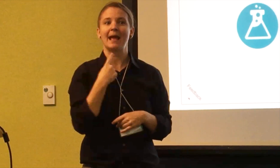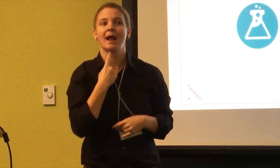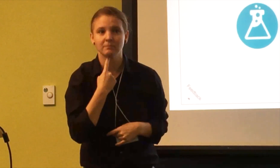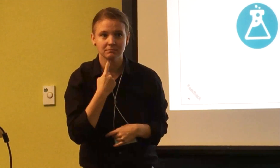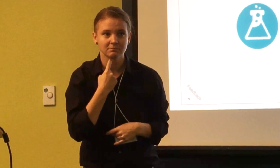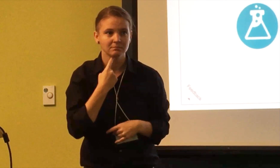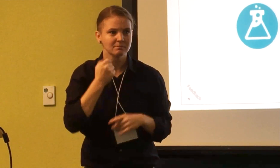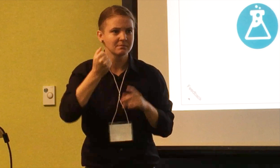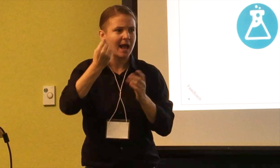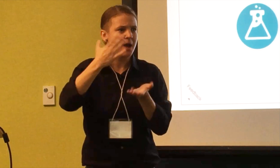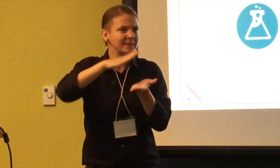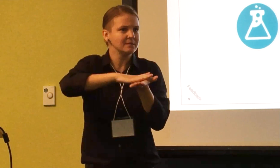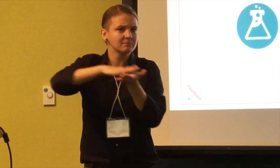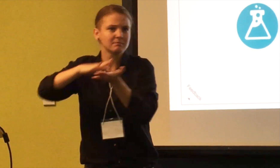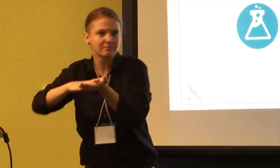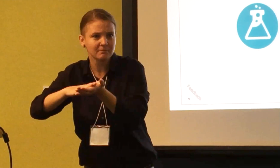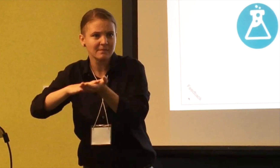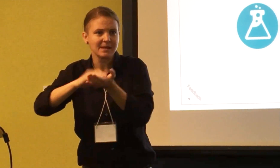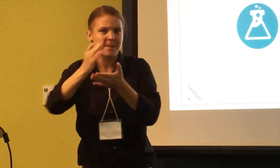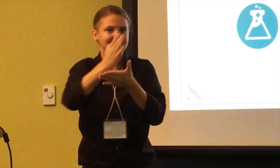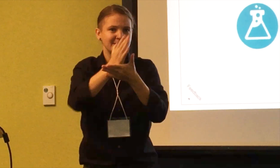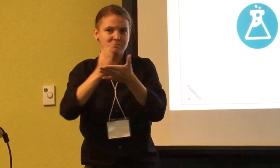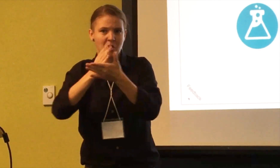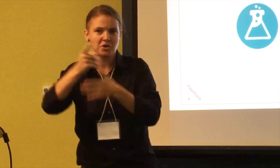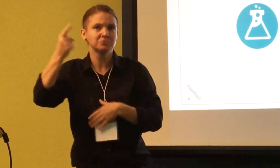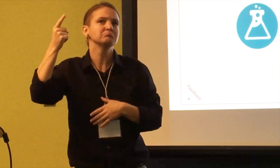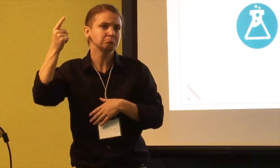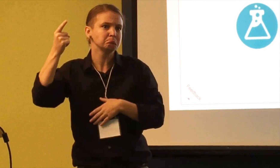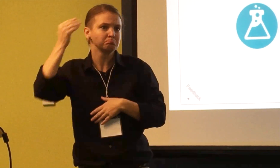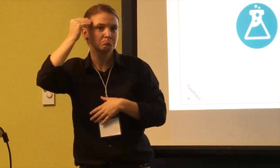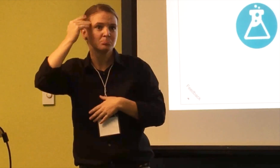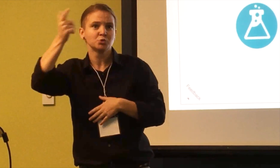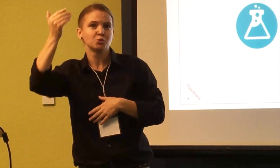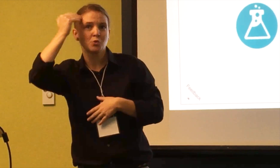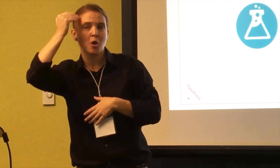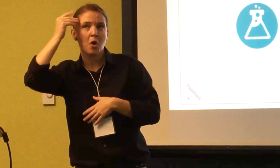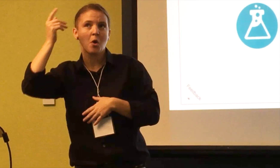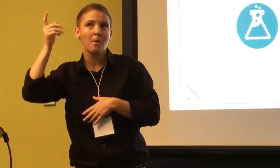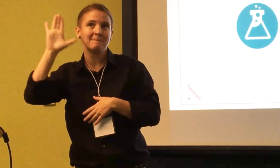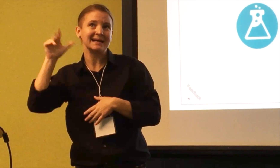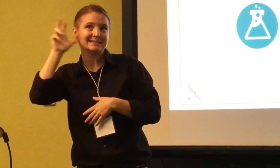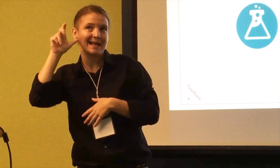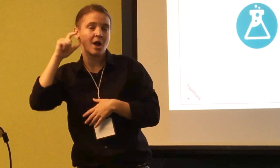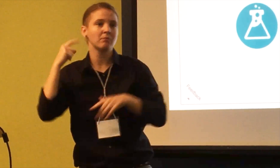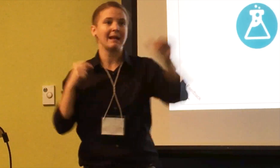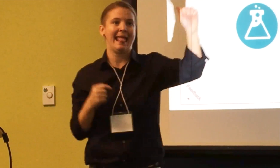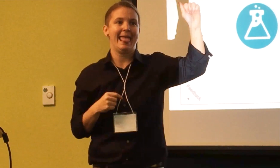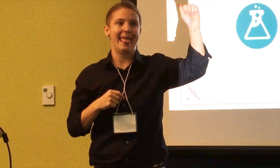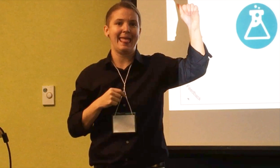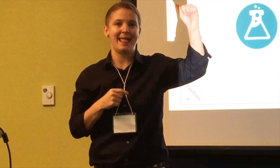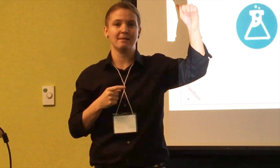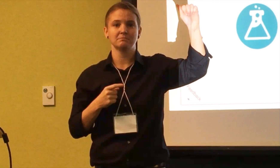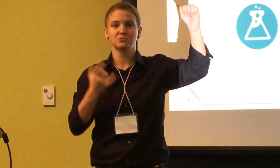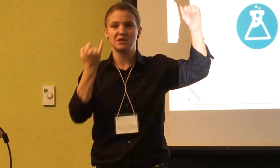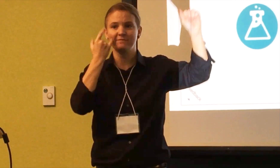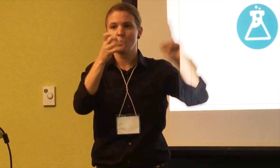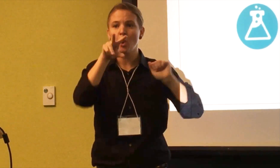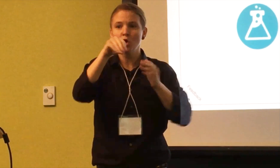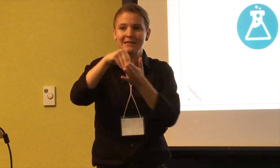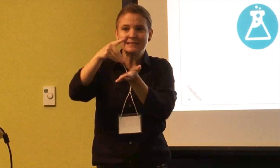So atom, your word, A-T-O-M, right? How many parts do you have? Atom, right? You have these like two parts. A is how it starts,